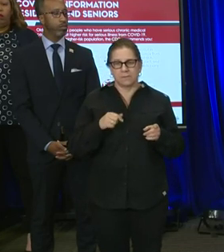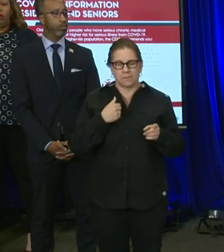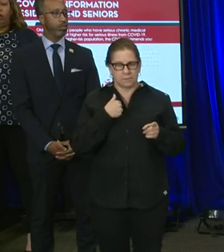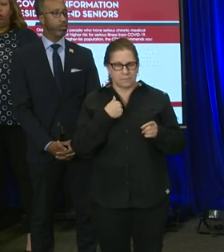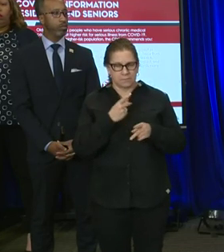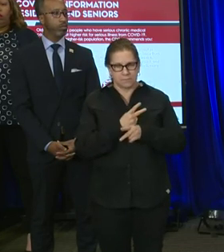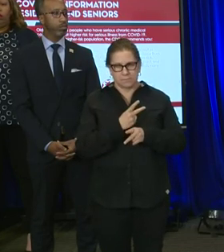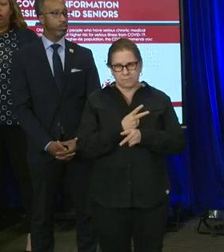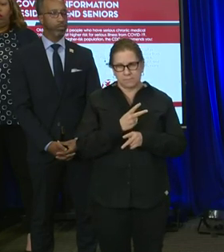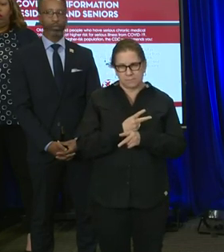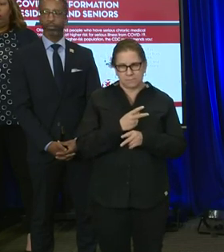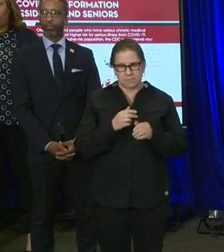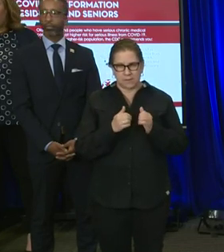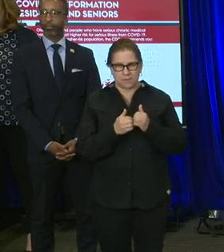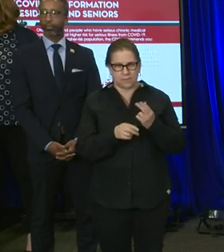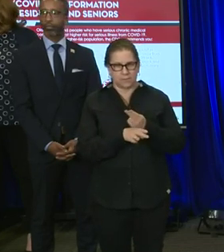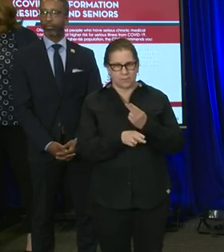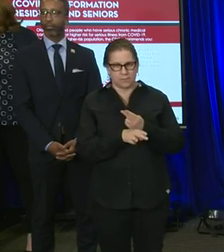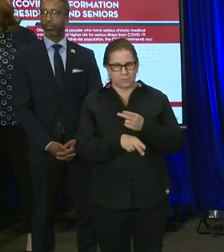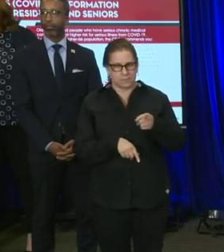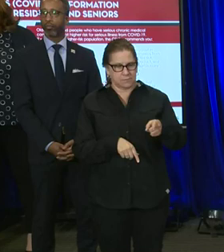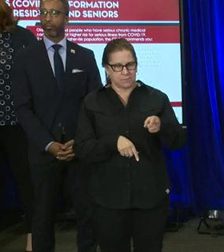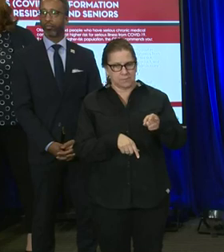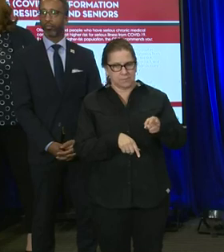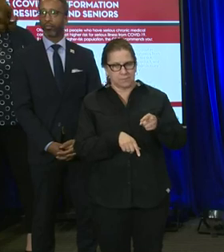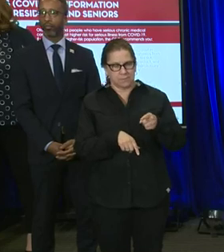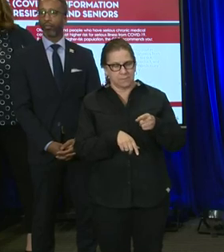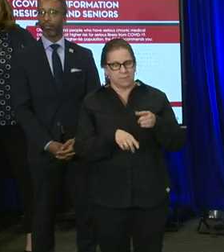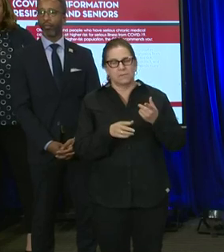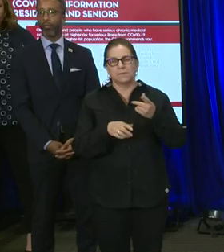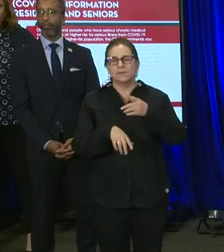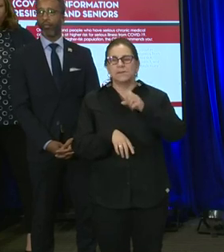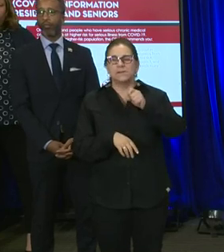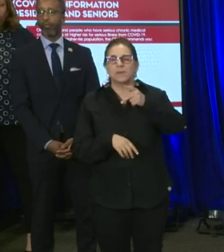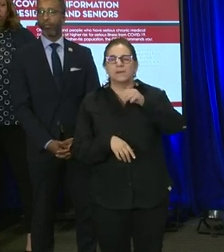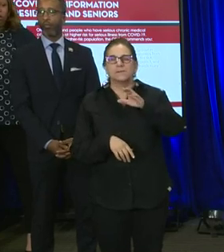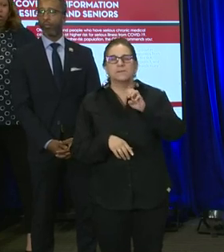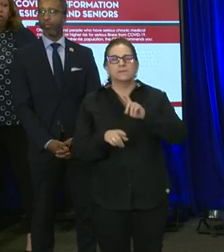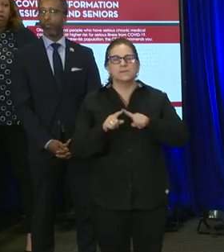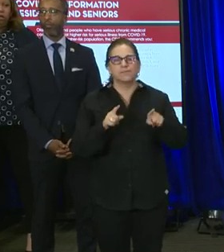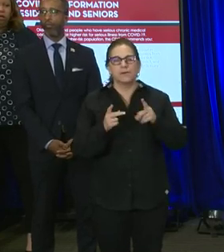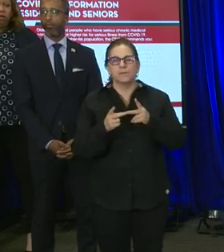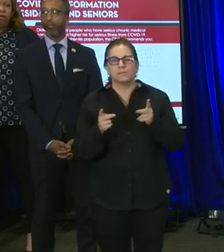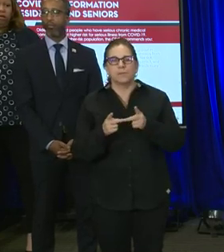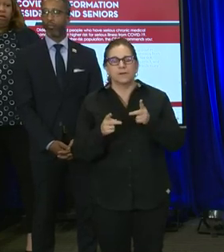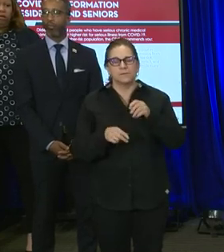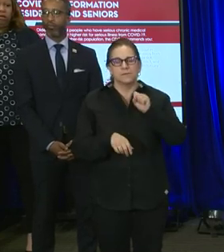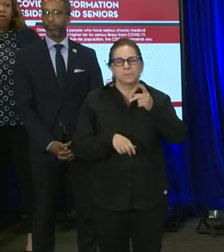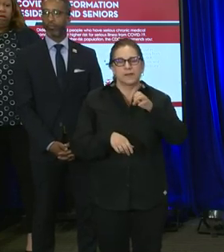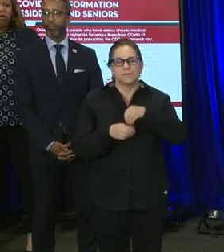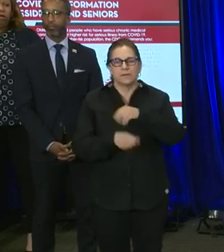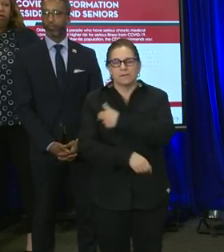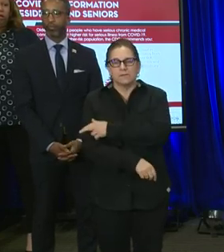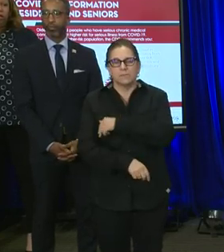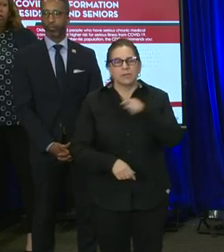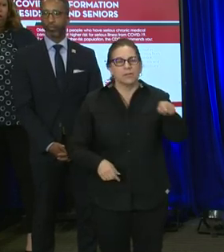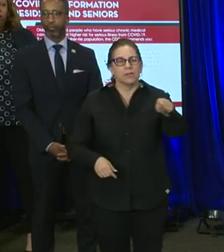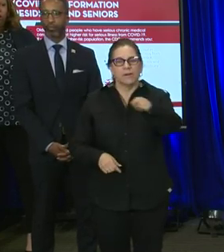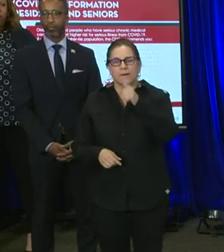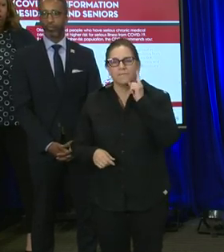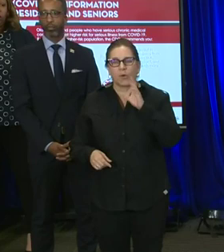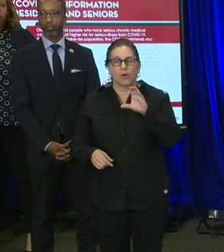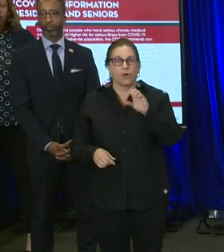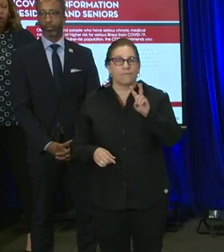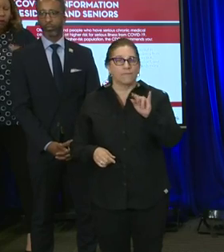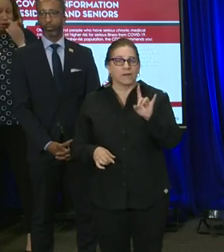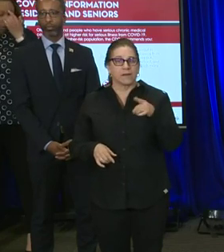their healthcare facilities in different and new ways to respond to COVID-19. I want to assure you all that I